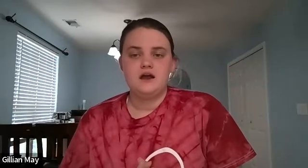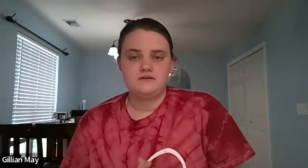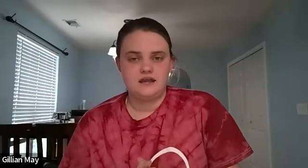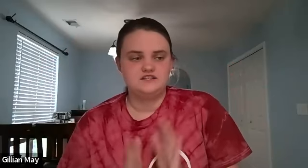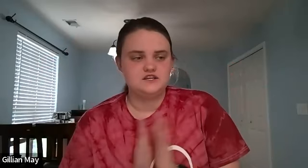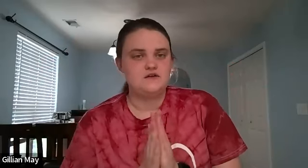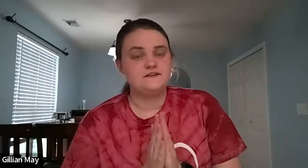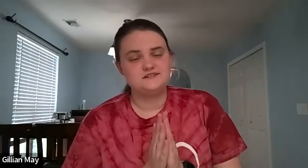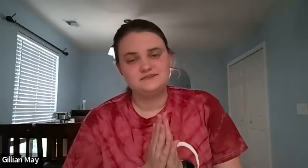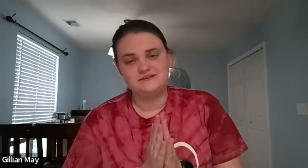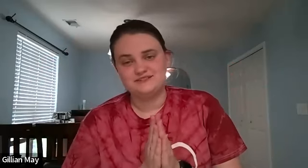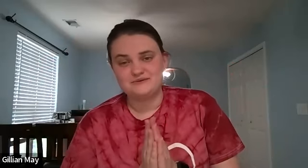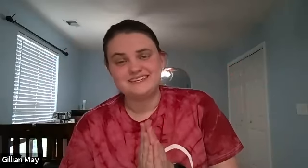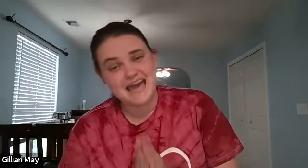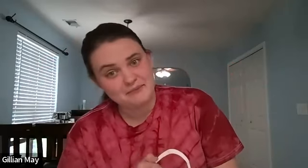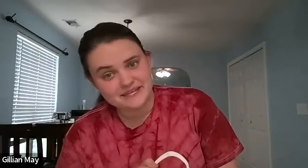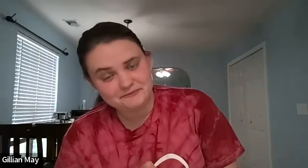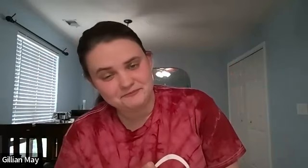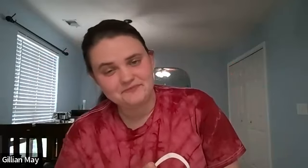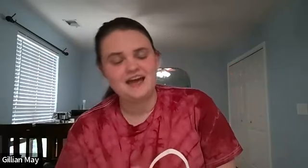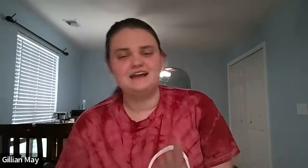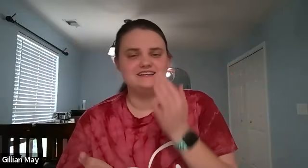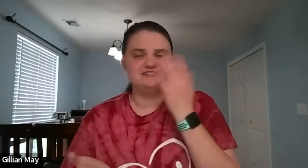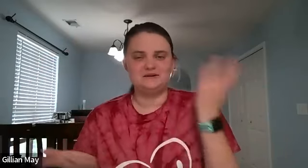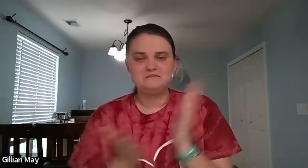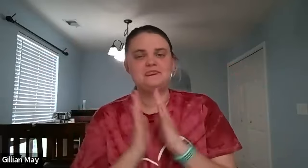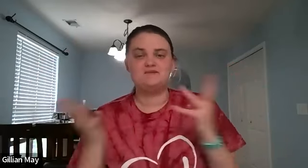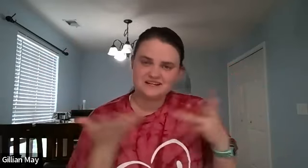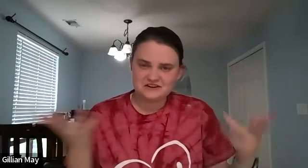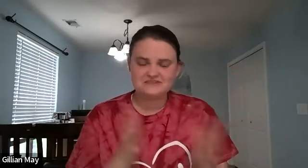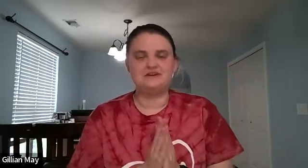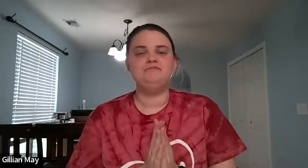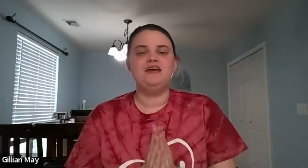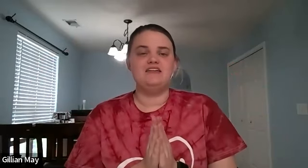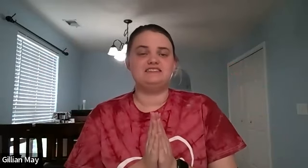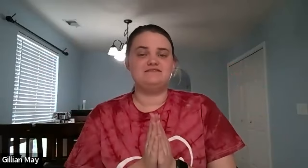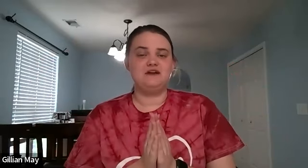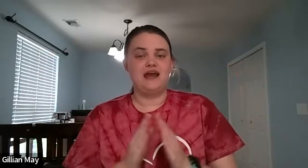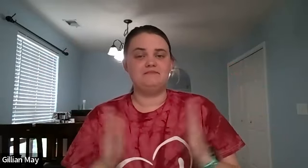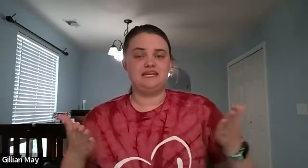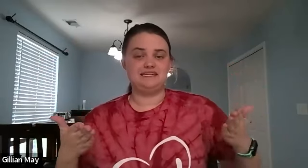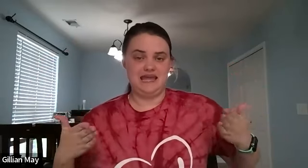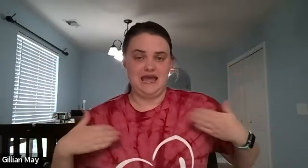All right. So the first one we always start with is happy because, you know, we want to start off good. And the sign for happy is